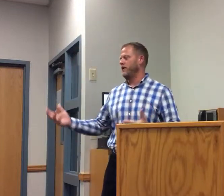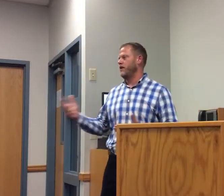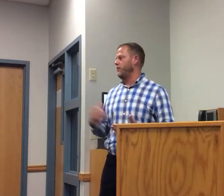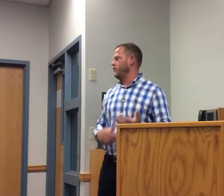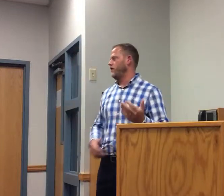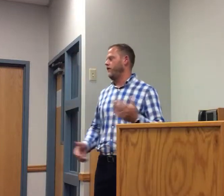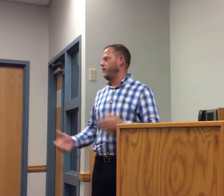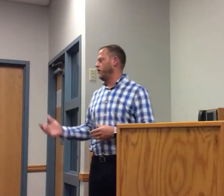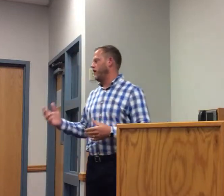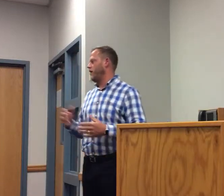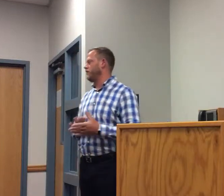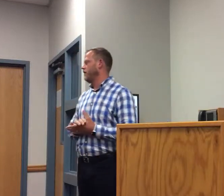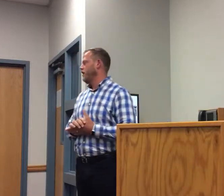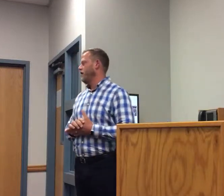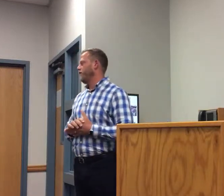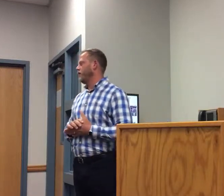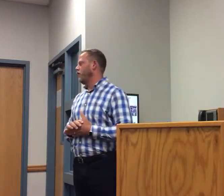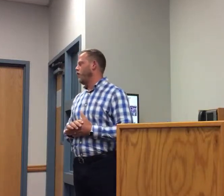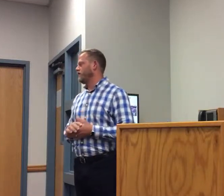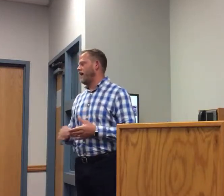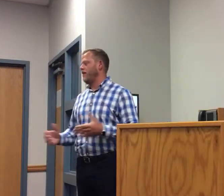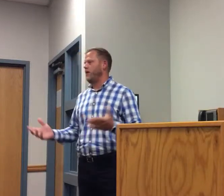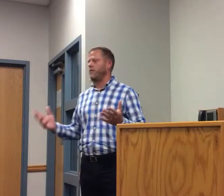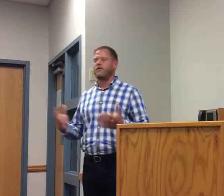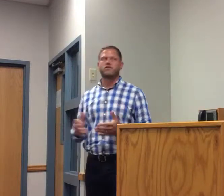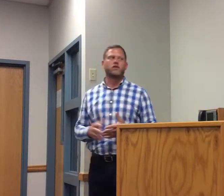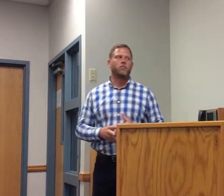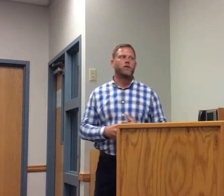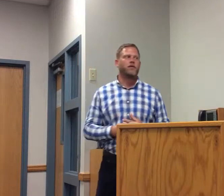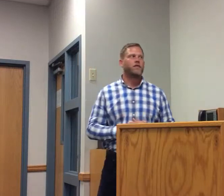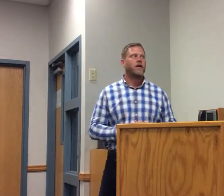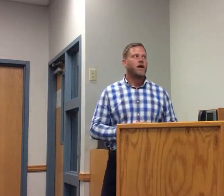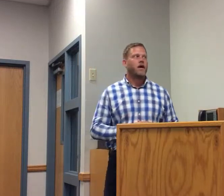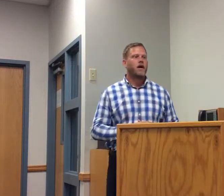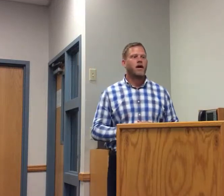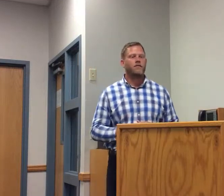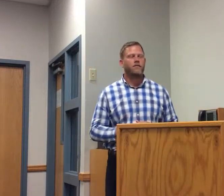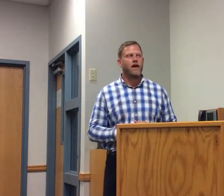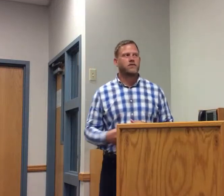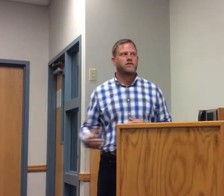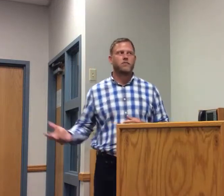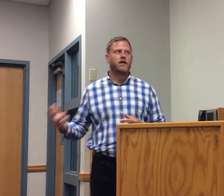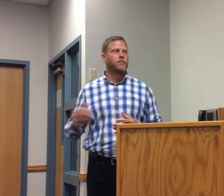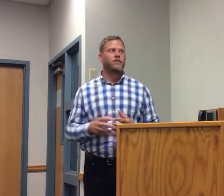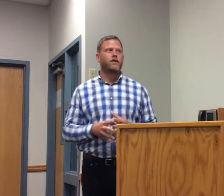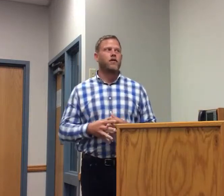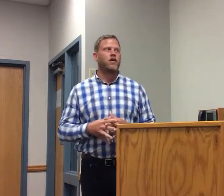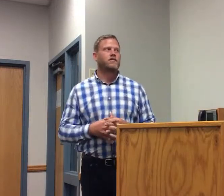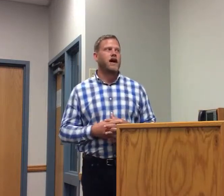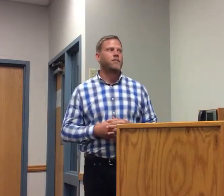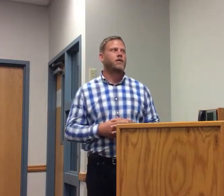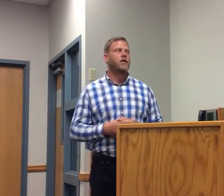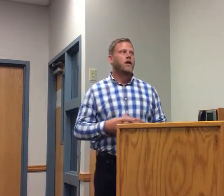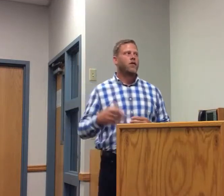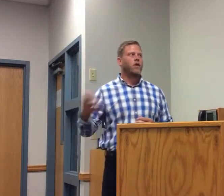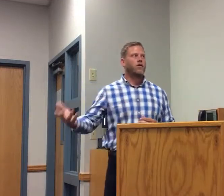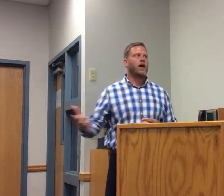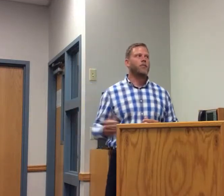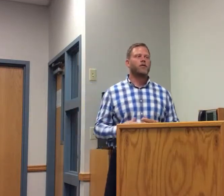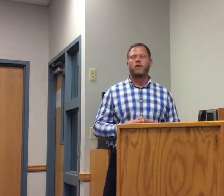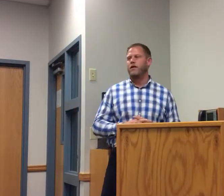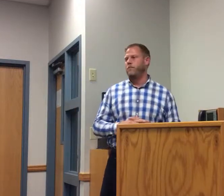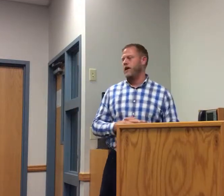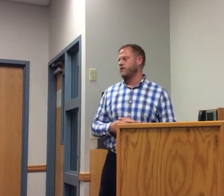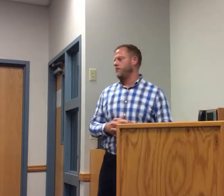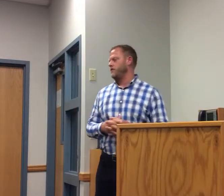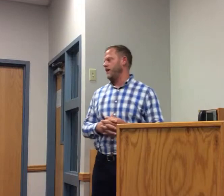Bob has been coming to our football games for a long time. Him and his group of veterans have been coming for a long time. And we were